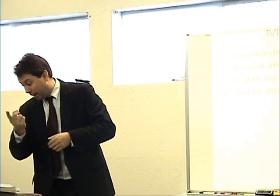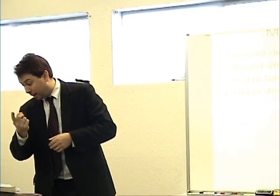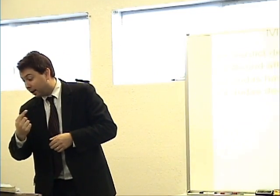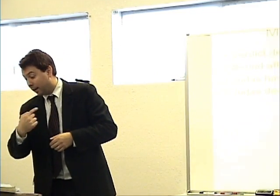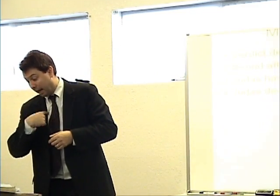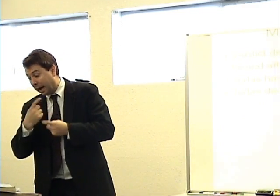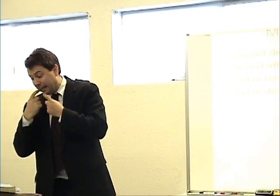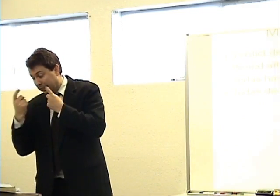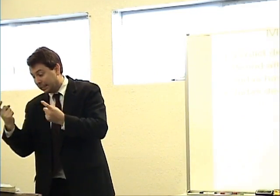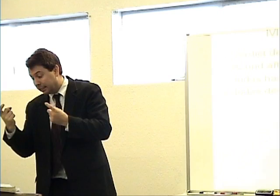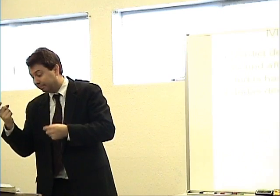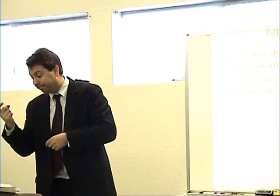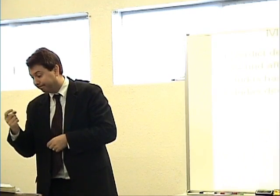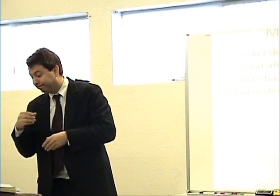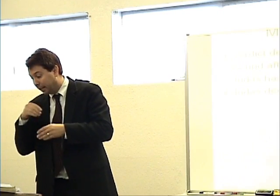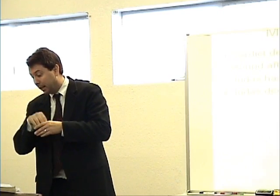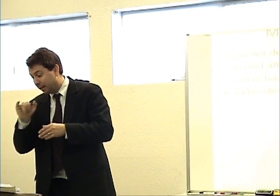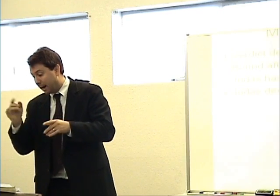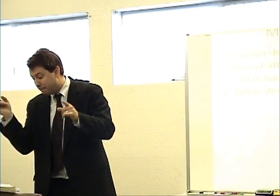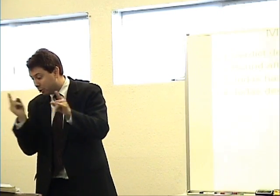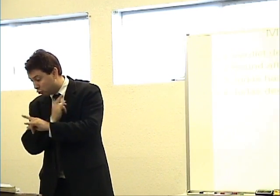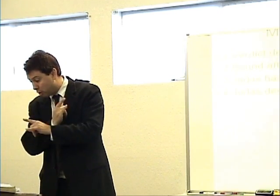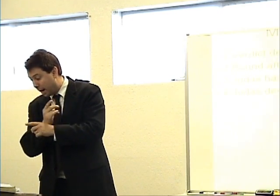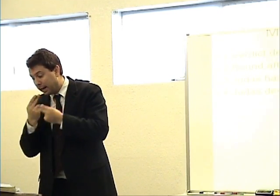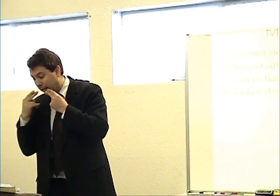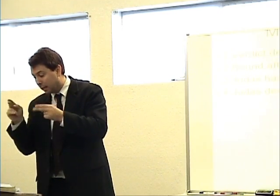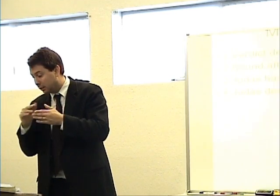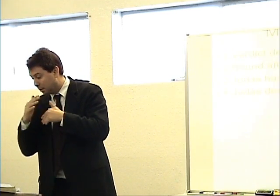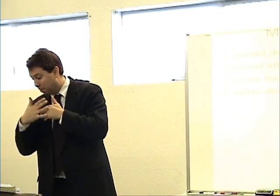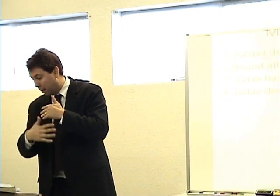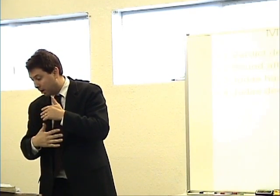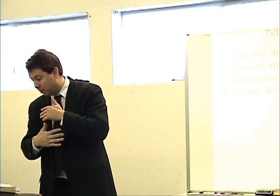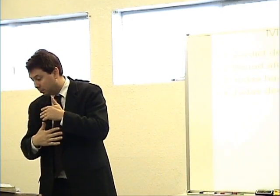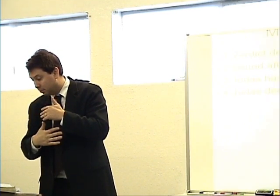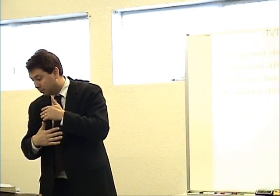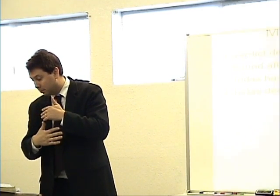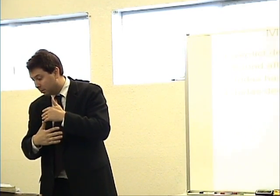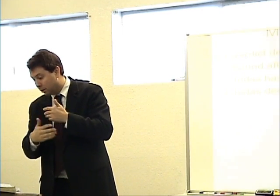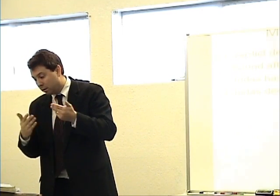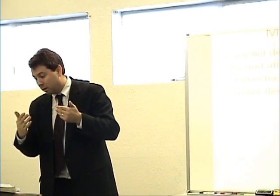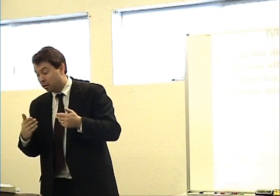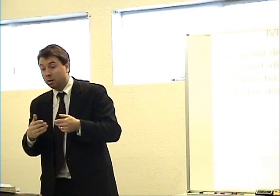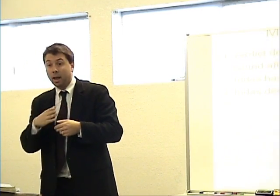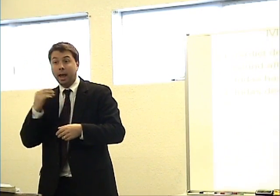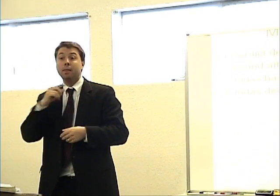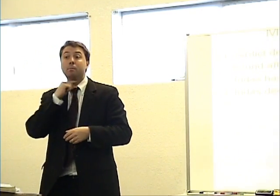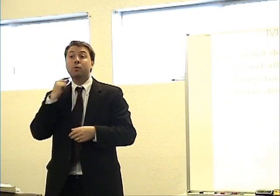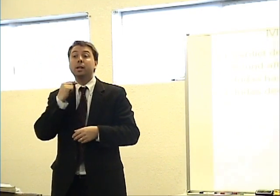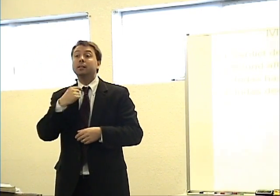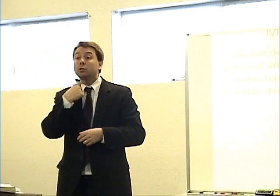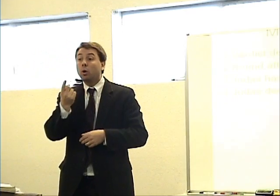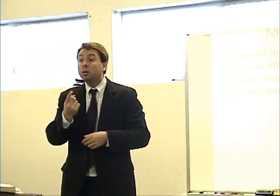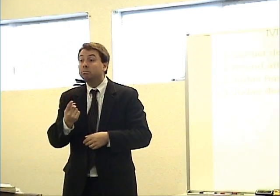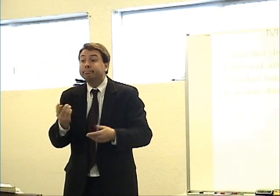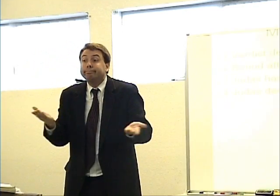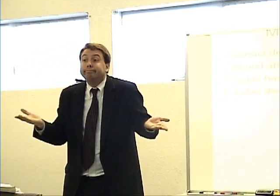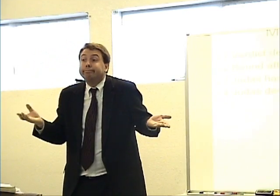telling my sin in that I betrayed innocent blood. And freeze cold in here,